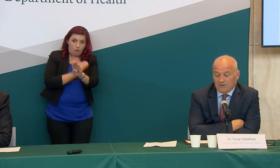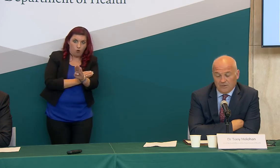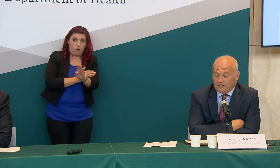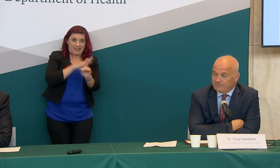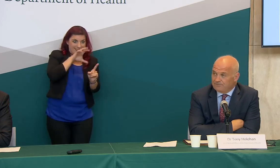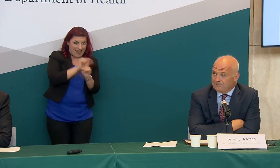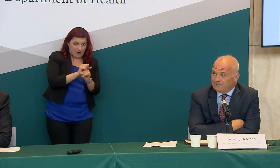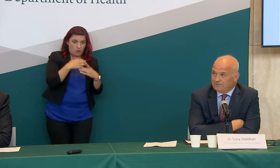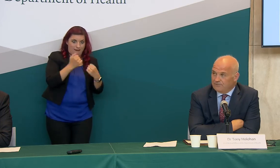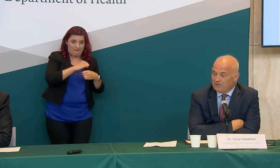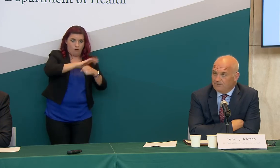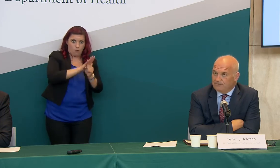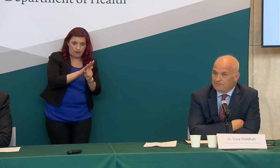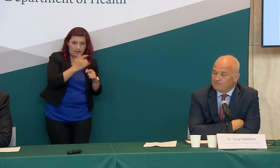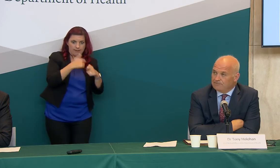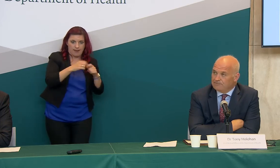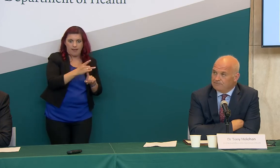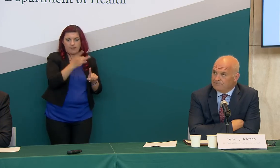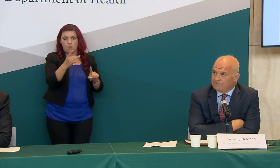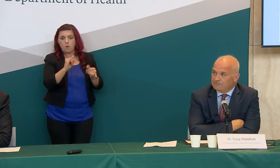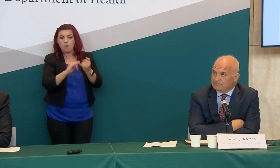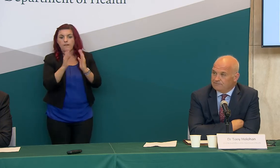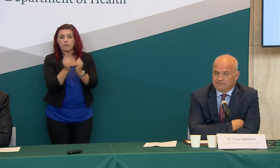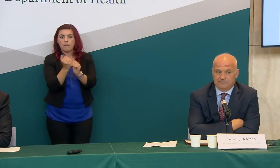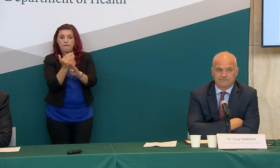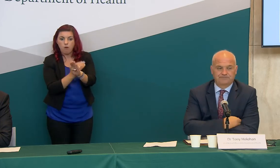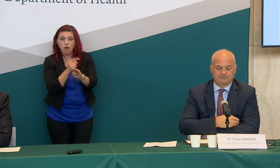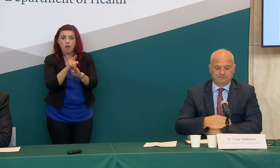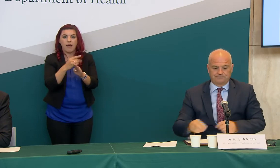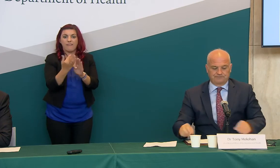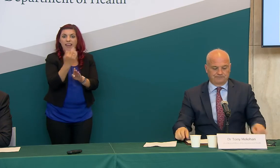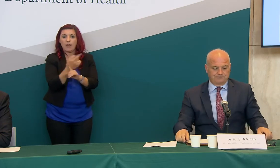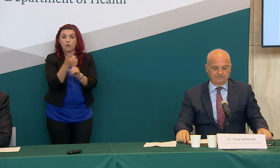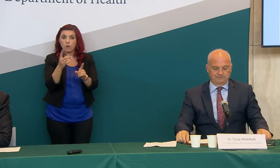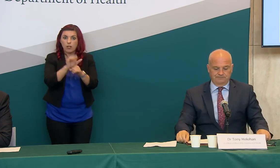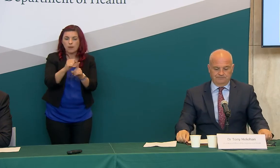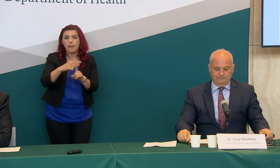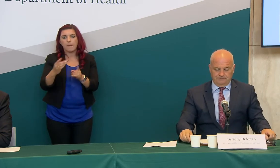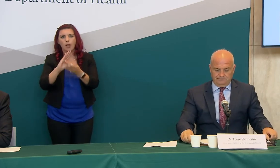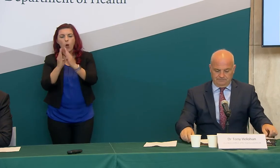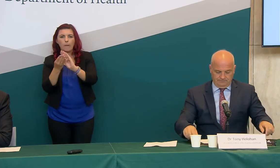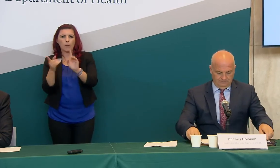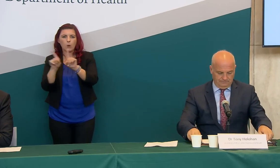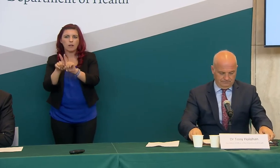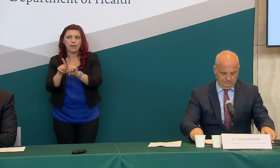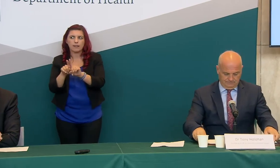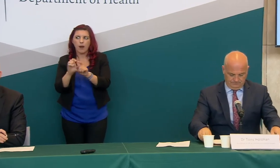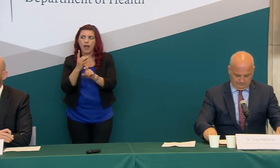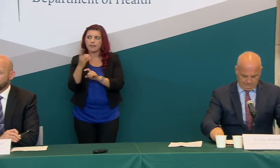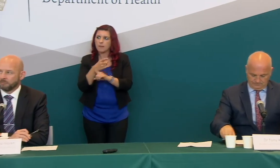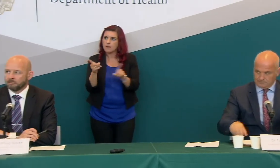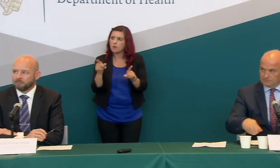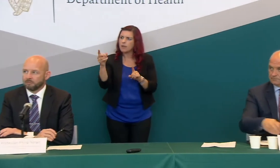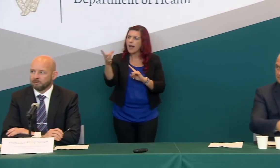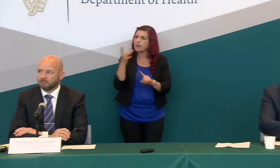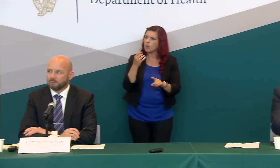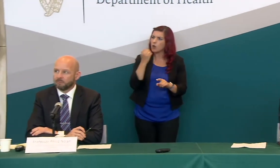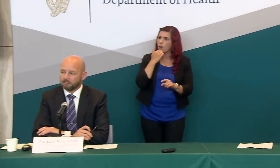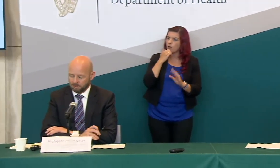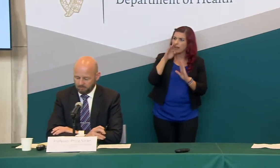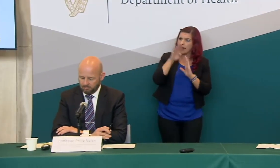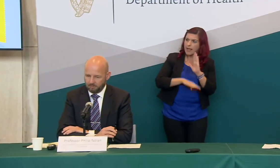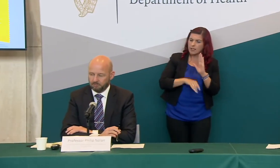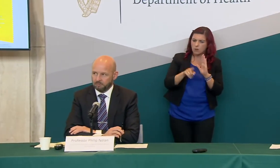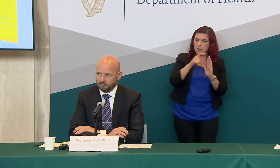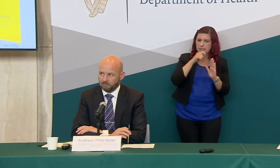that? No. And can I ask, Professor Nolan, just you mentioned that when the number of cases are low, it's harder